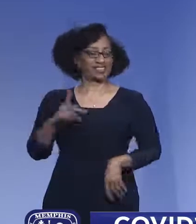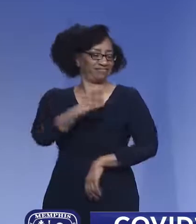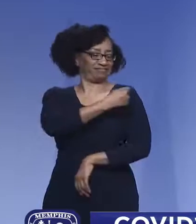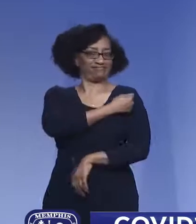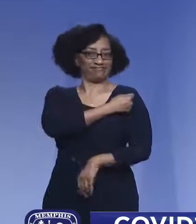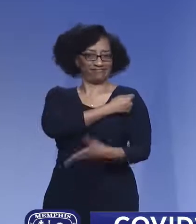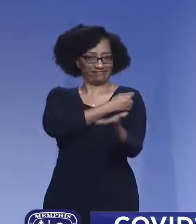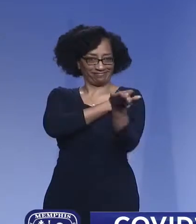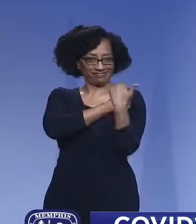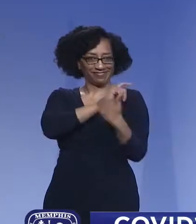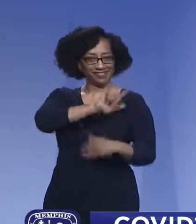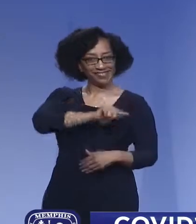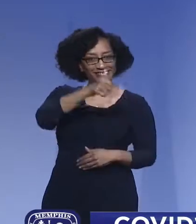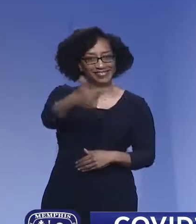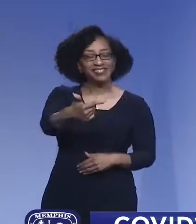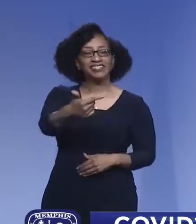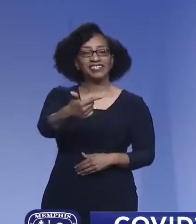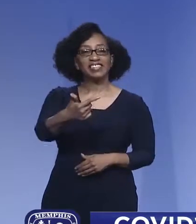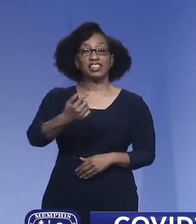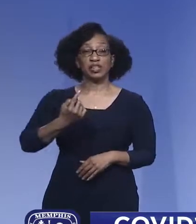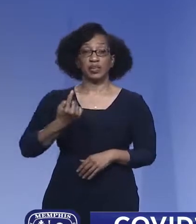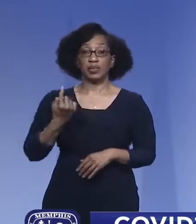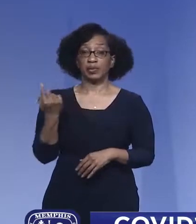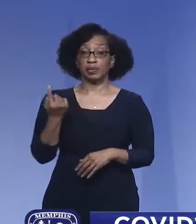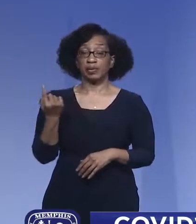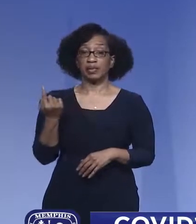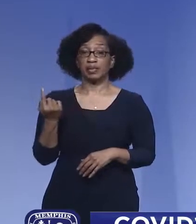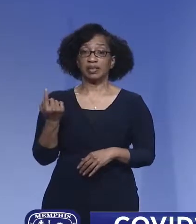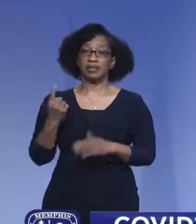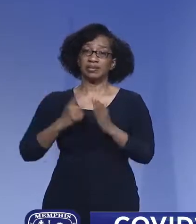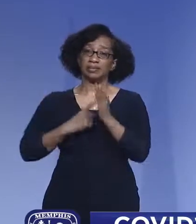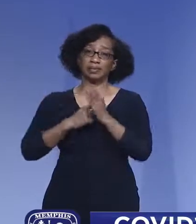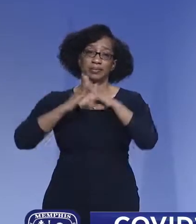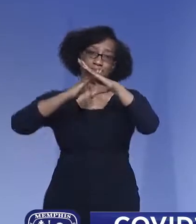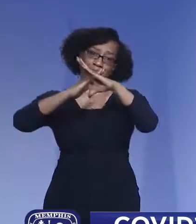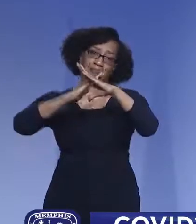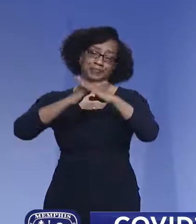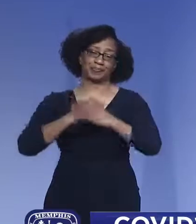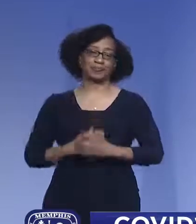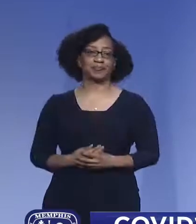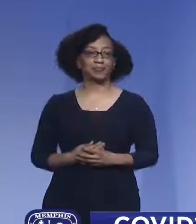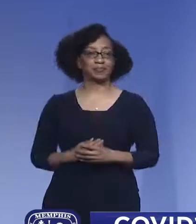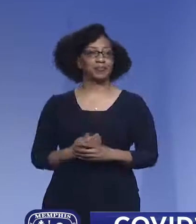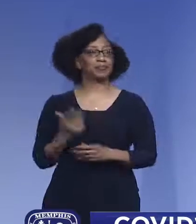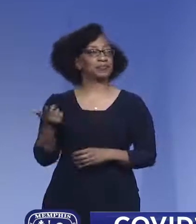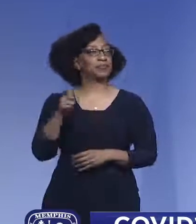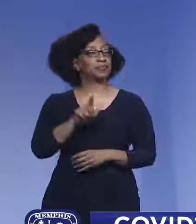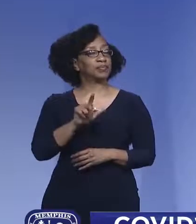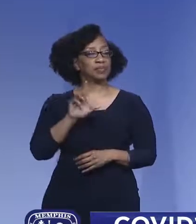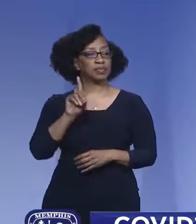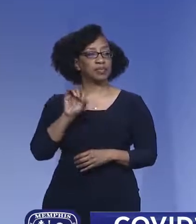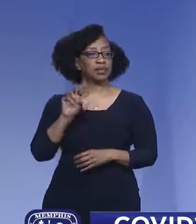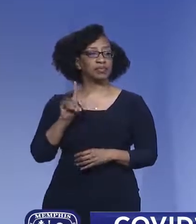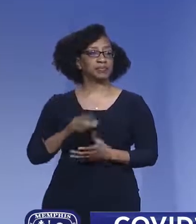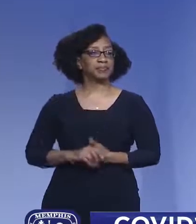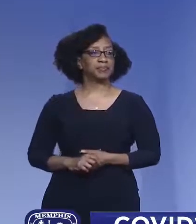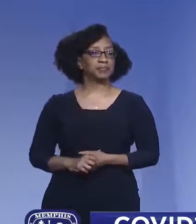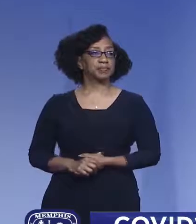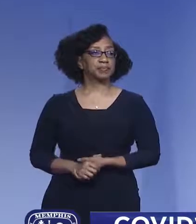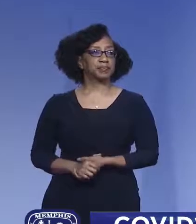And I think this is just one of those things that unnecessarily gets in the way. Yes, go ahead, David. Sure.